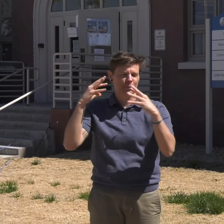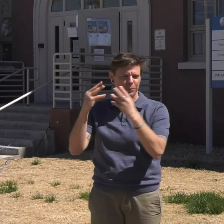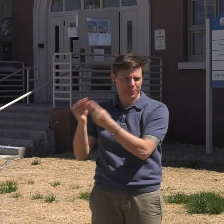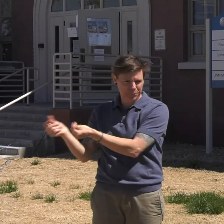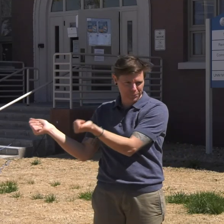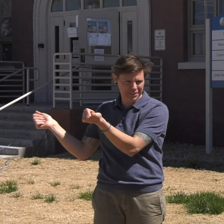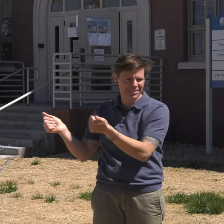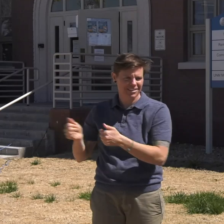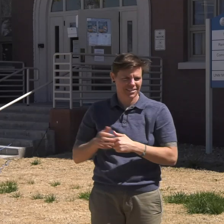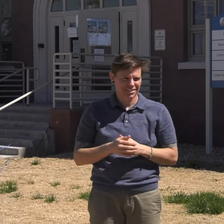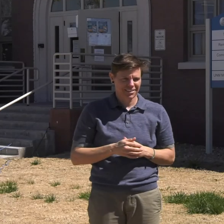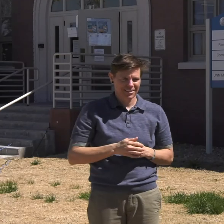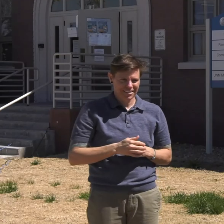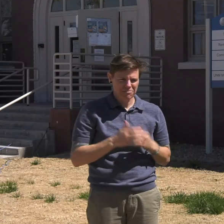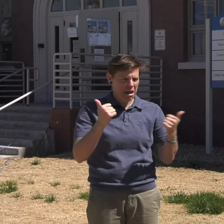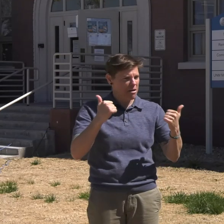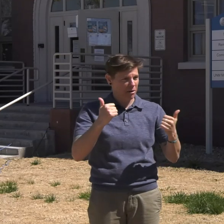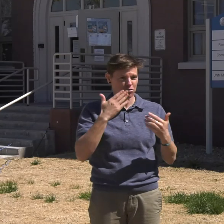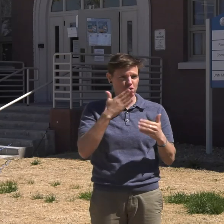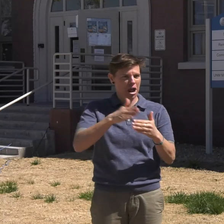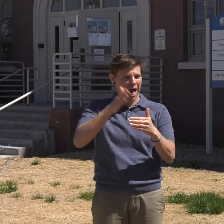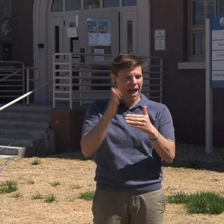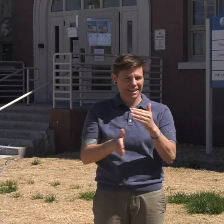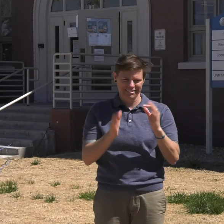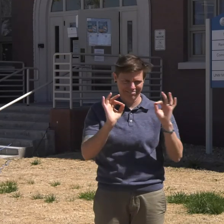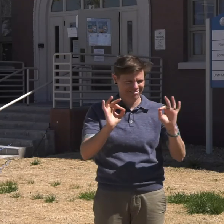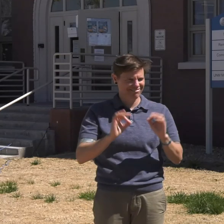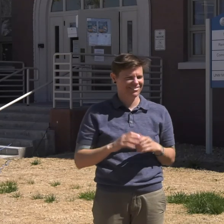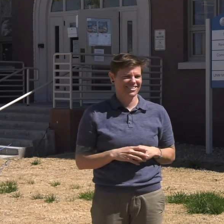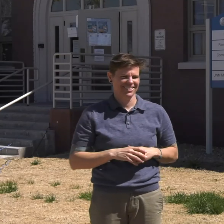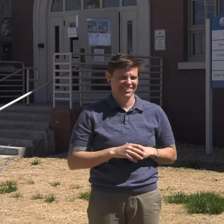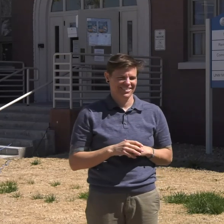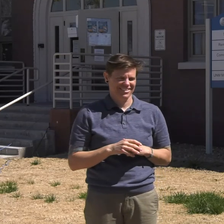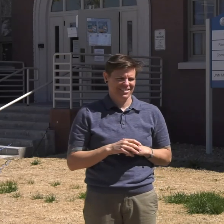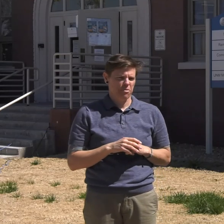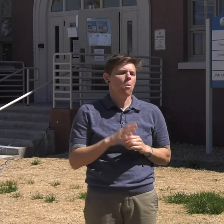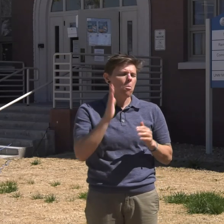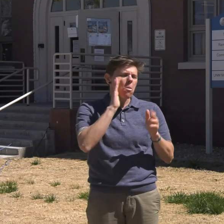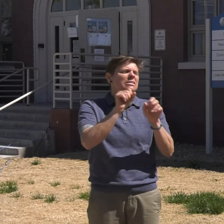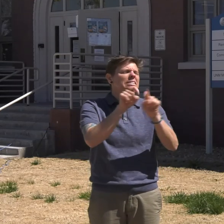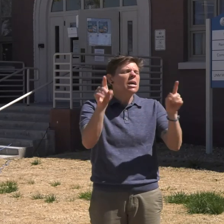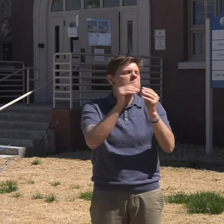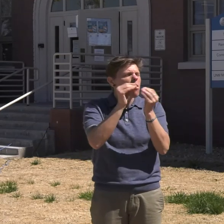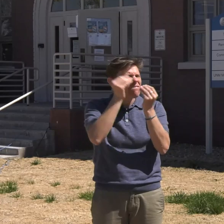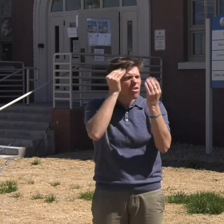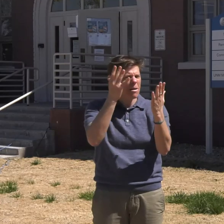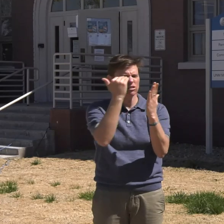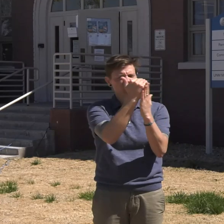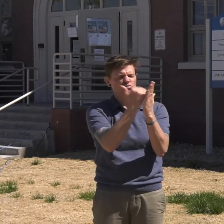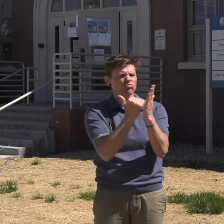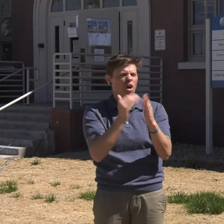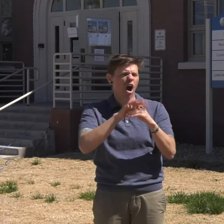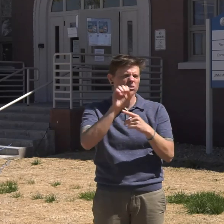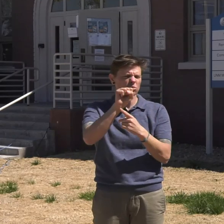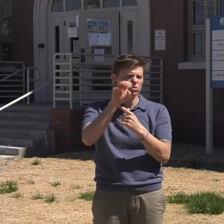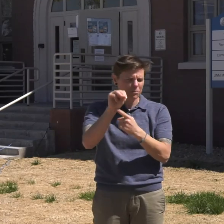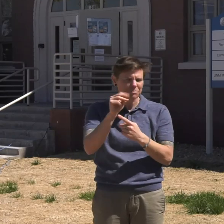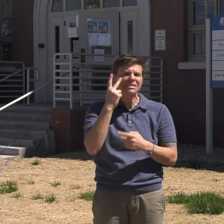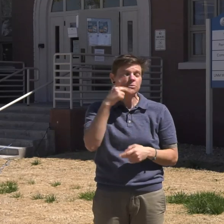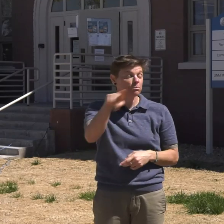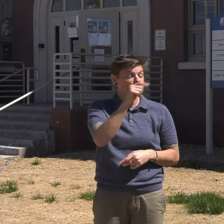That's really a good way to end. But we will be sending this out on our social media platforms, and we'll be back again at 11:30 tomorrow. Thank you.